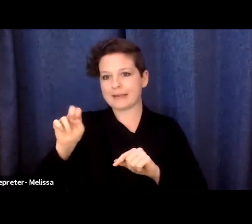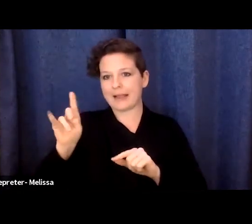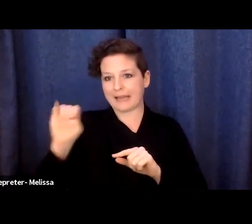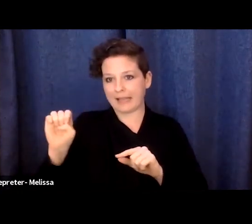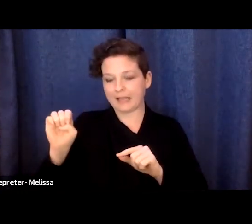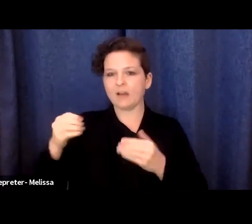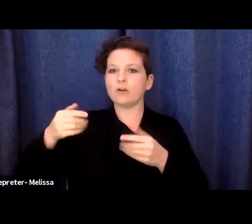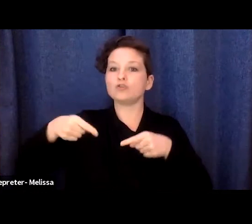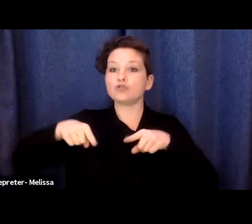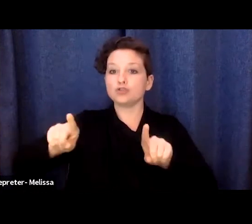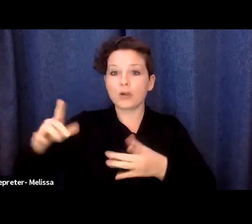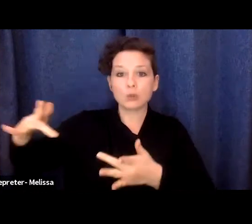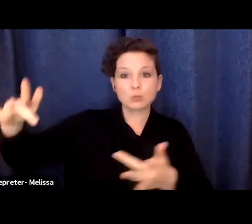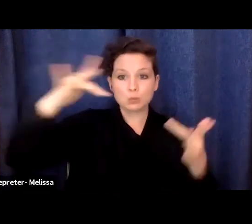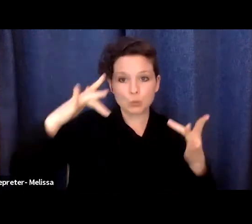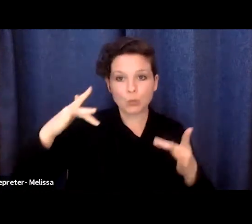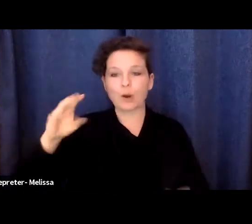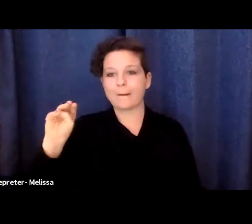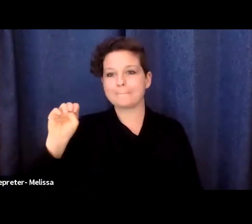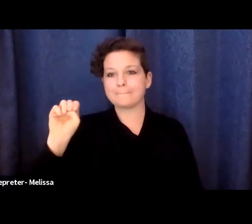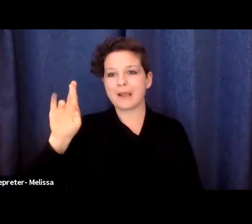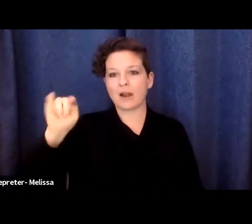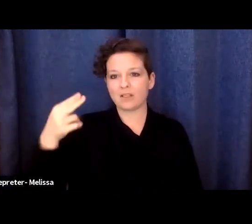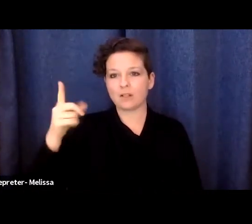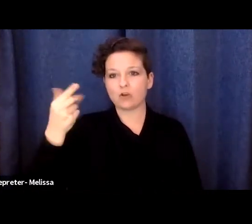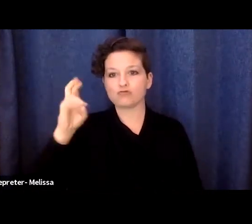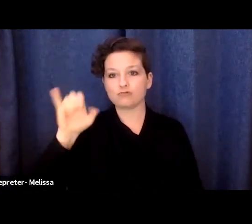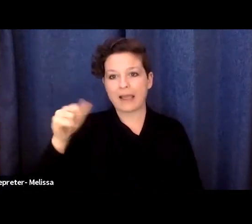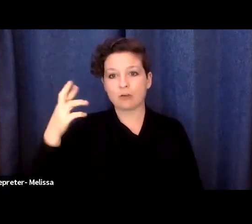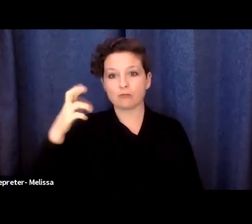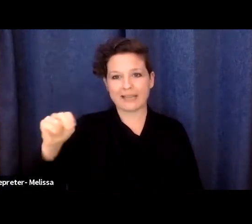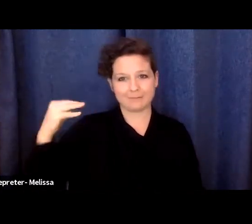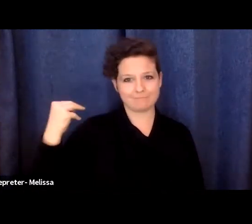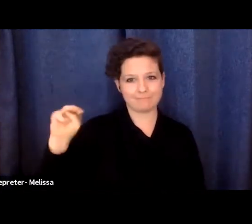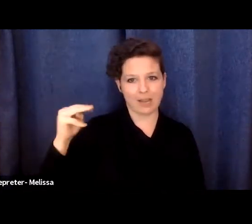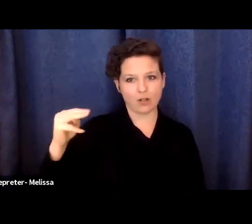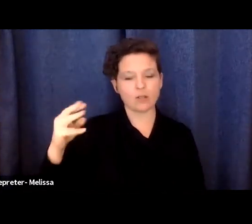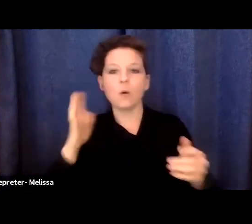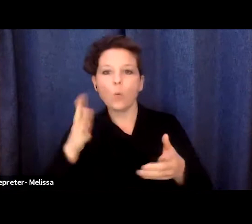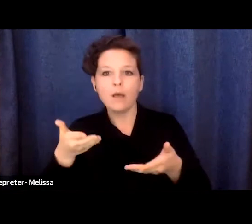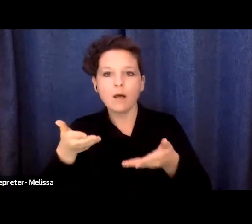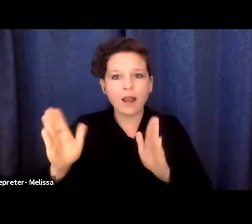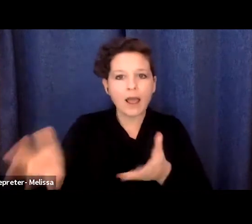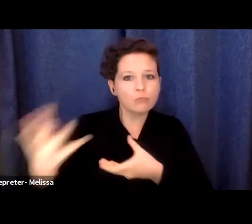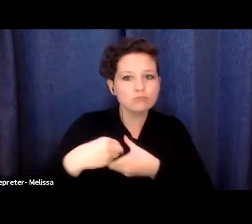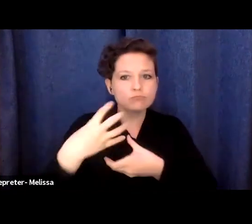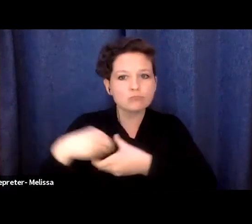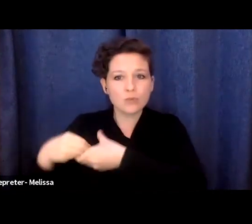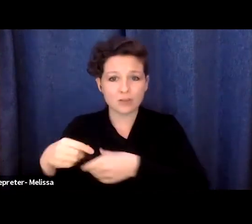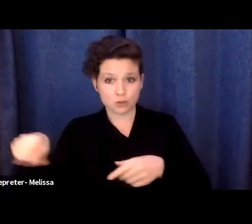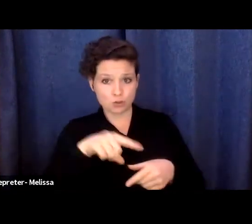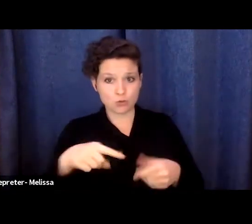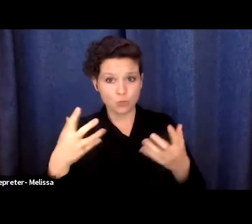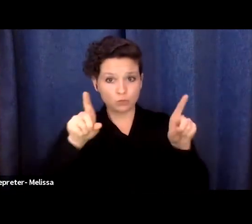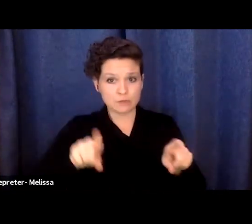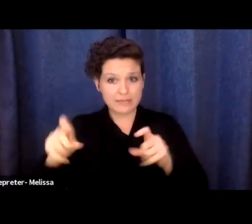share observations on artworks through the chat. And if we want to just test it out and make sure that it's working for everyone, if you'd